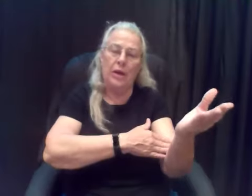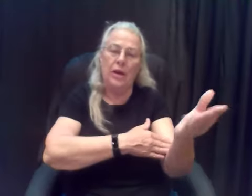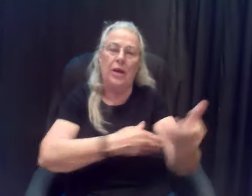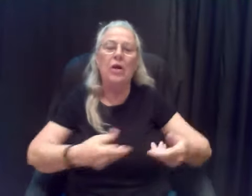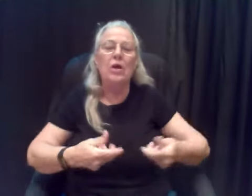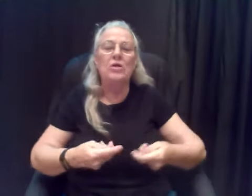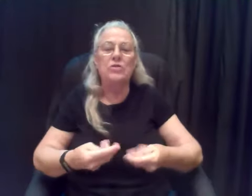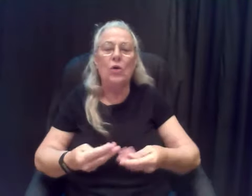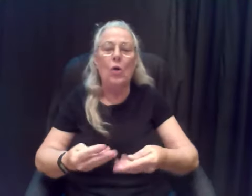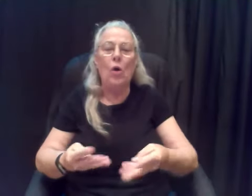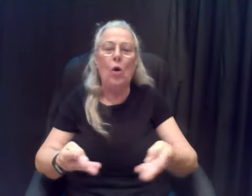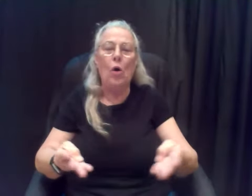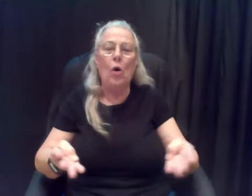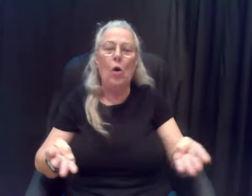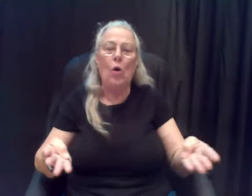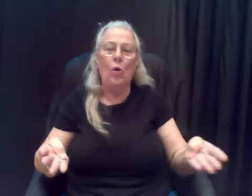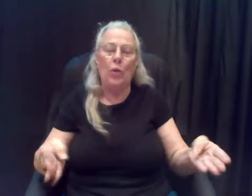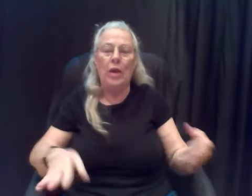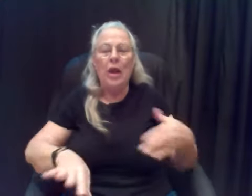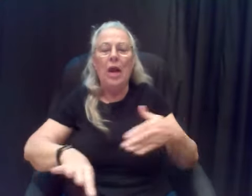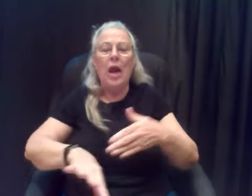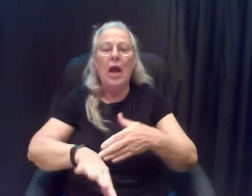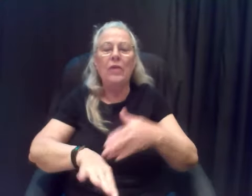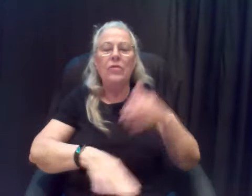morning, sowing at the